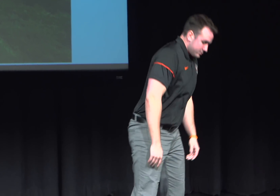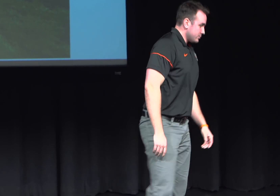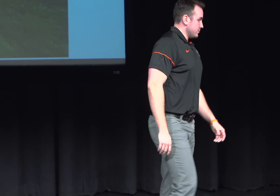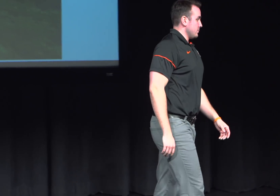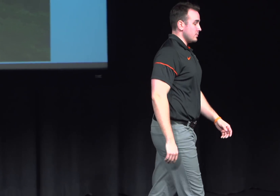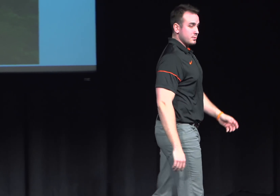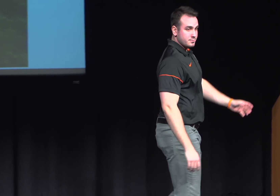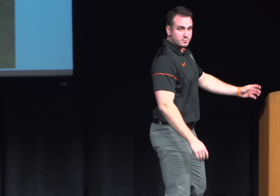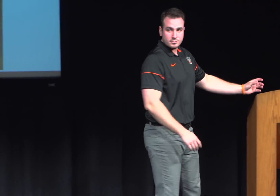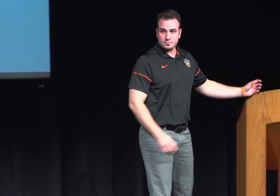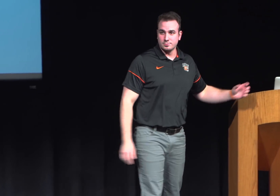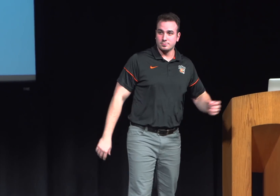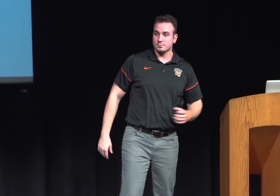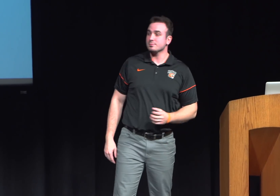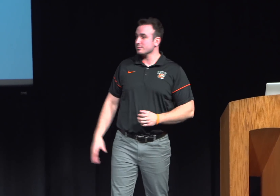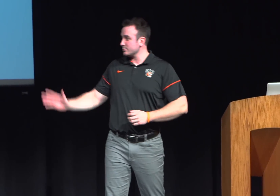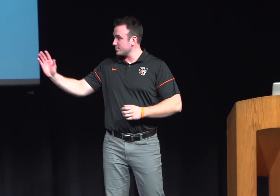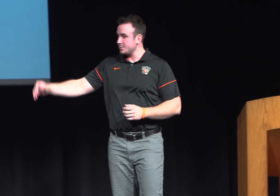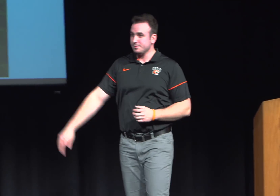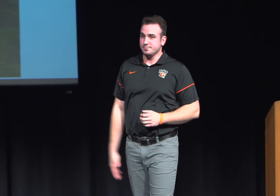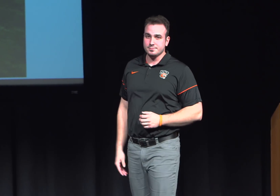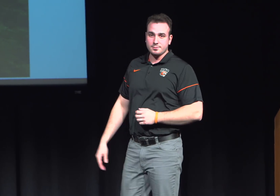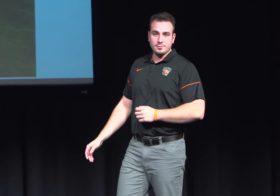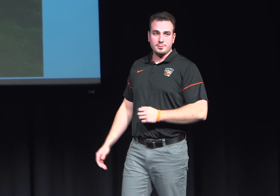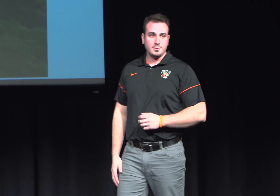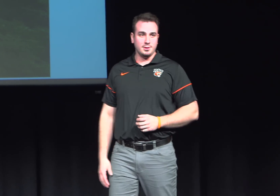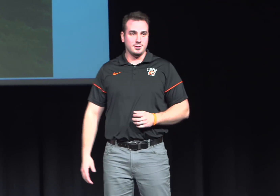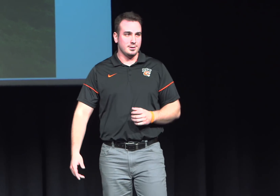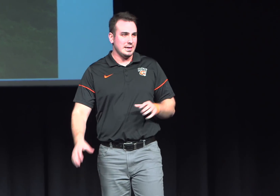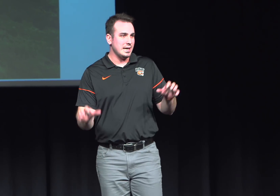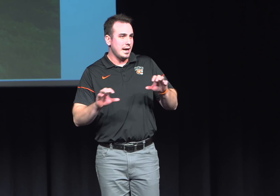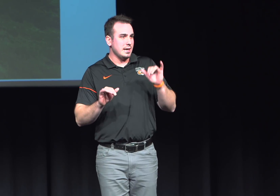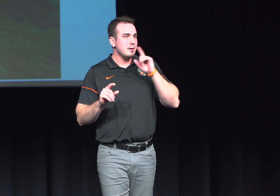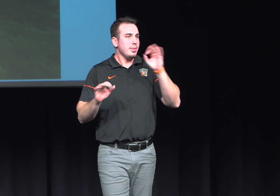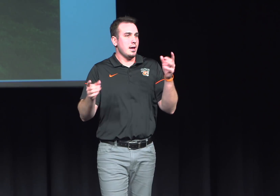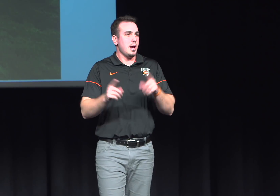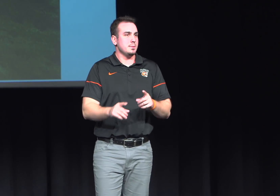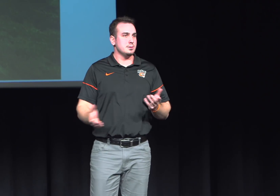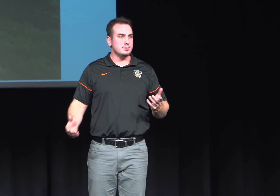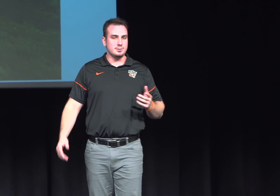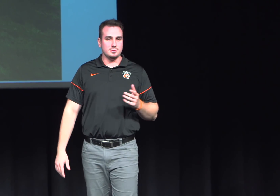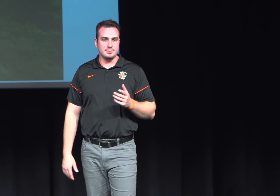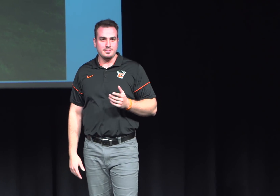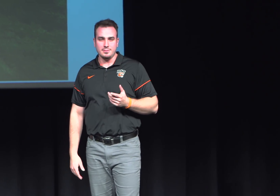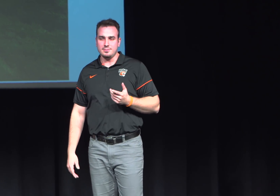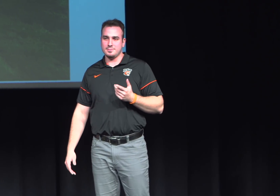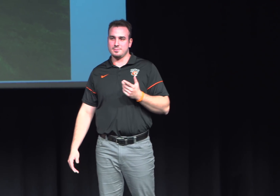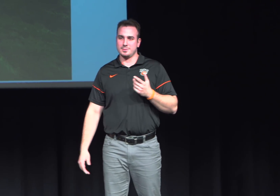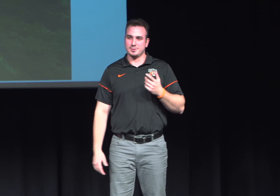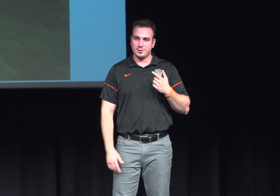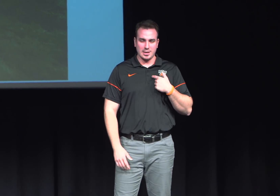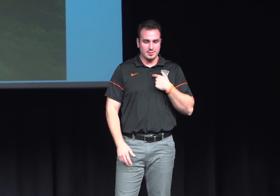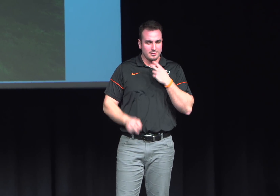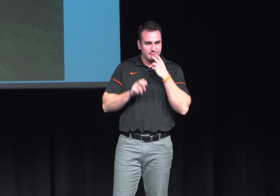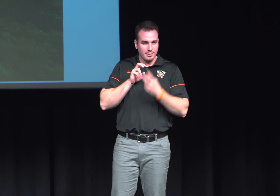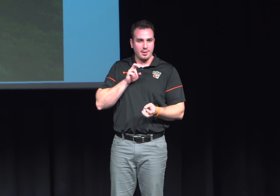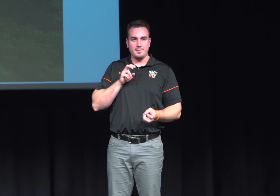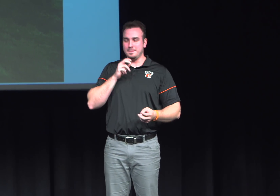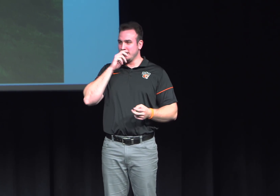like. He ran across the finish line, put his hands on his knees shortly, and just grabs a cup of water. He says, "Hey, what's up?" Acted like nothing happened. So I saw him the